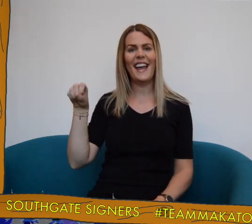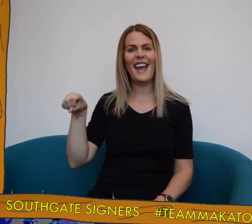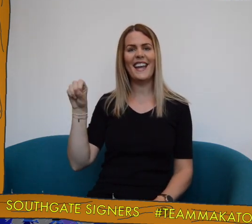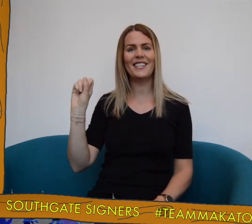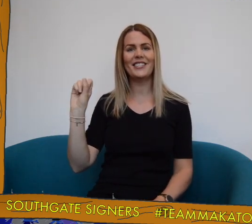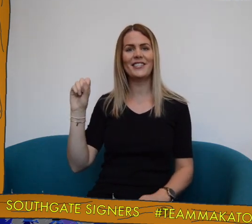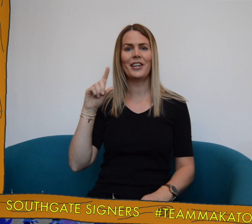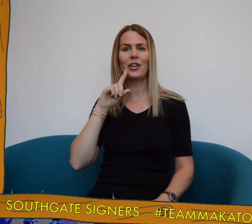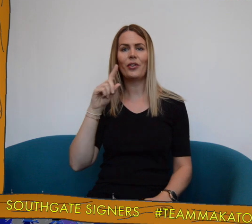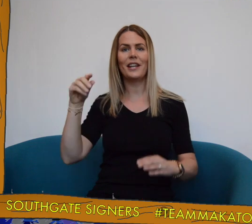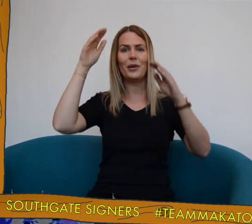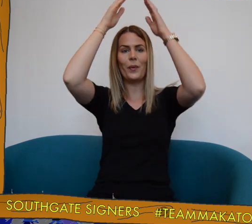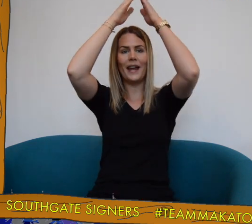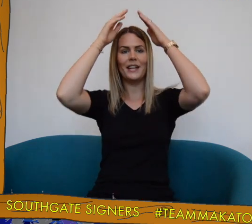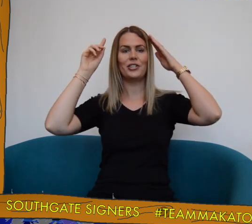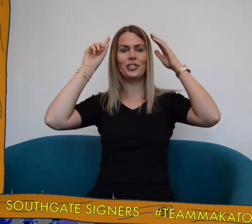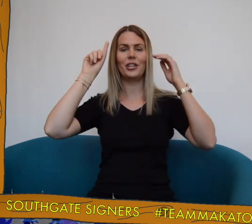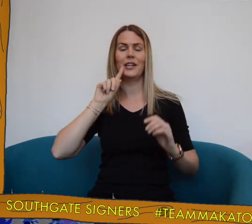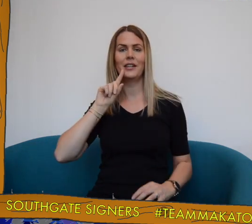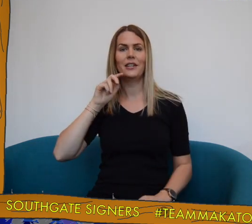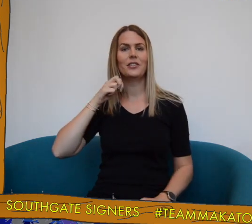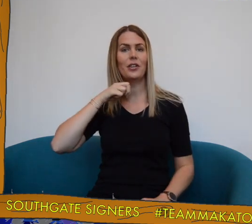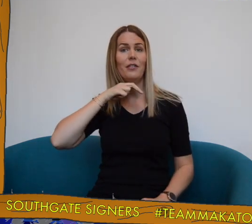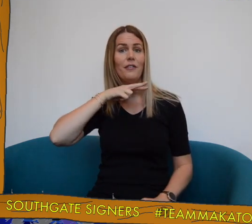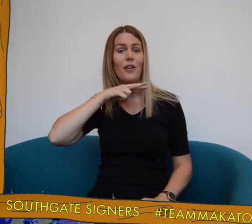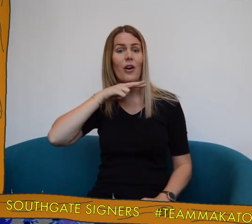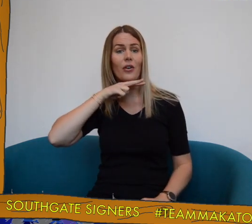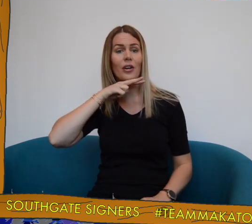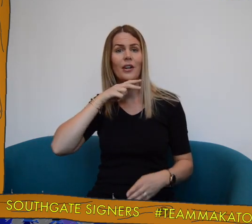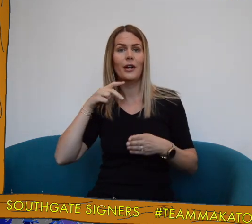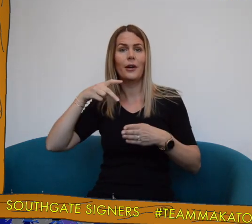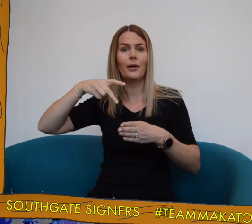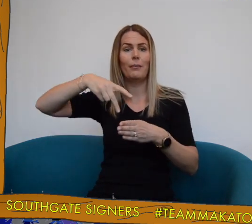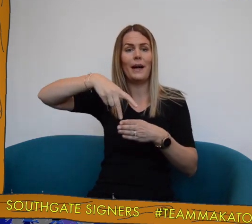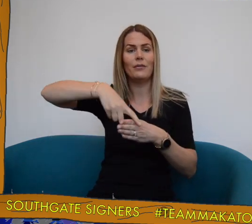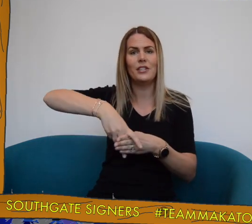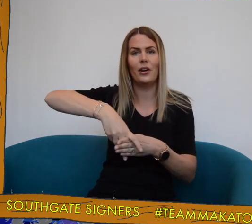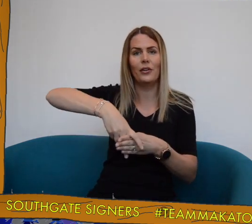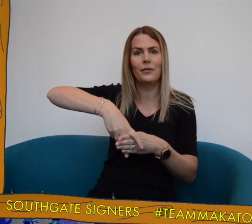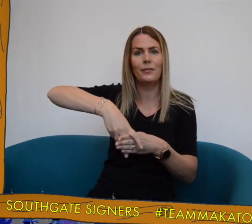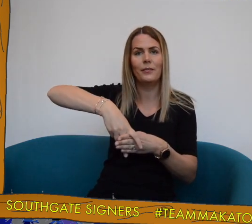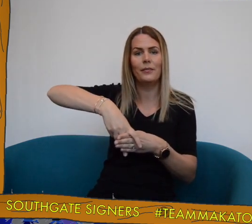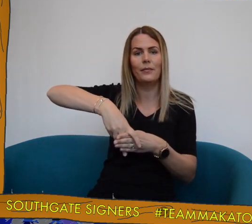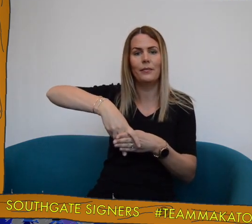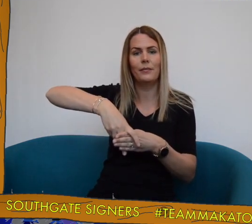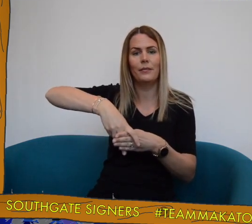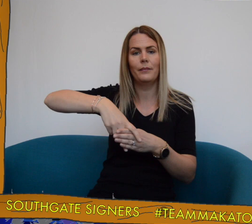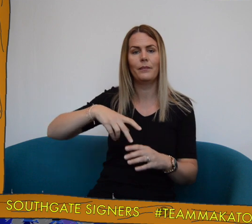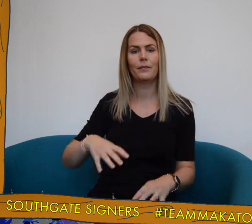Yes! cried the witch. So the frog bounded on.